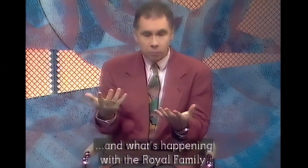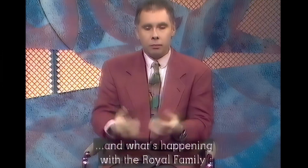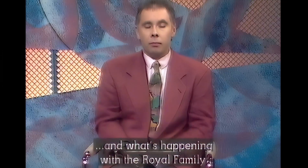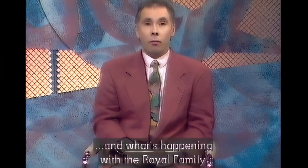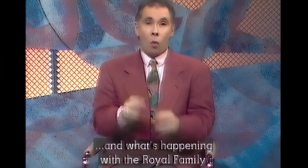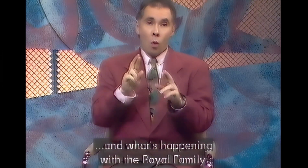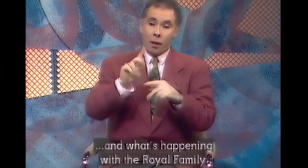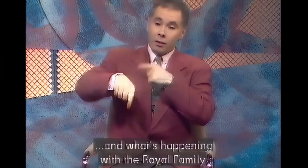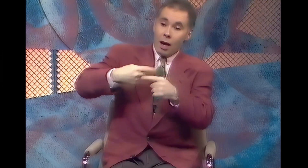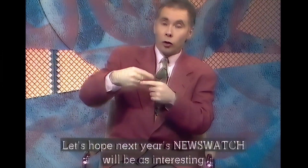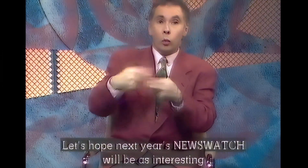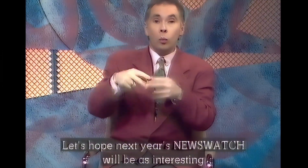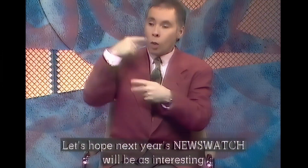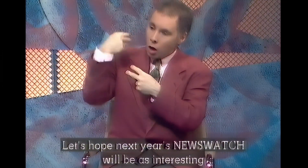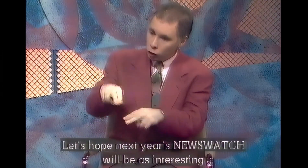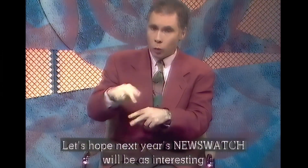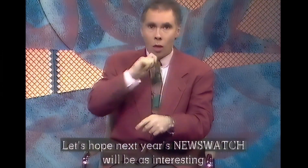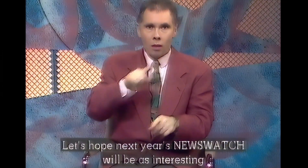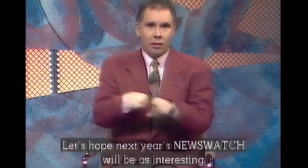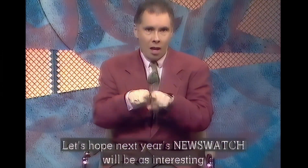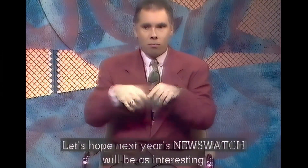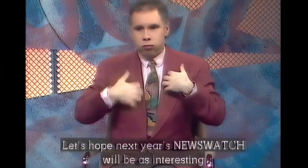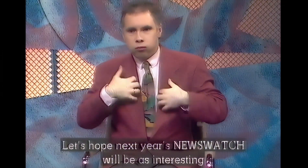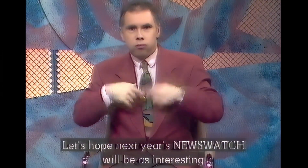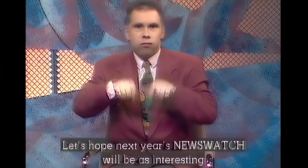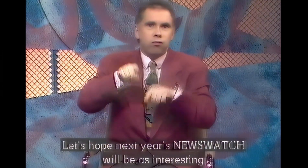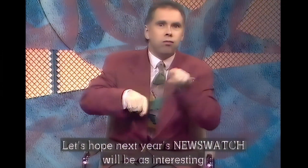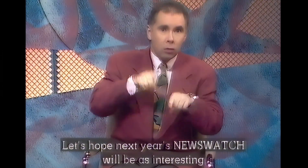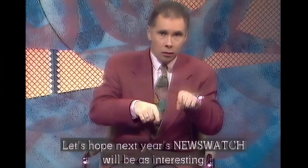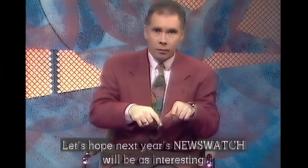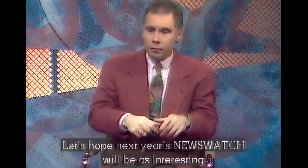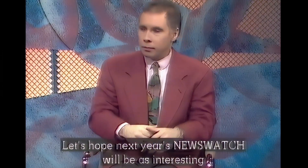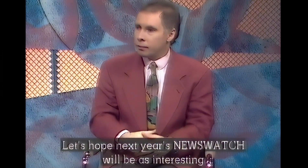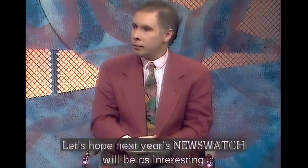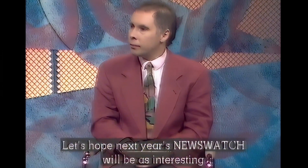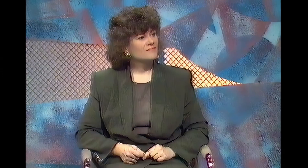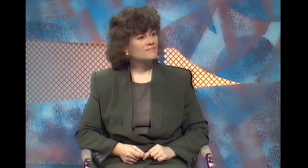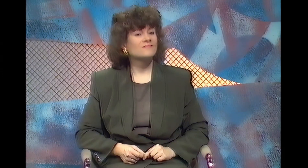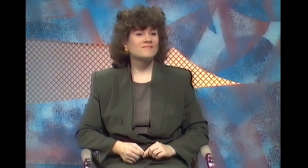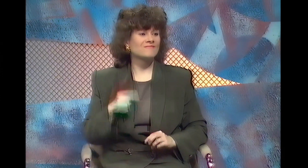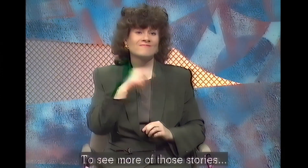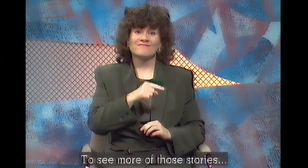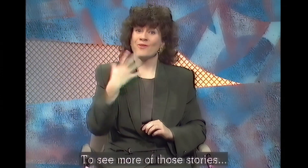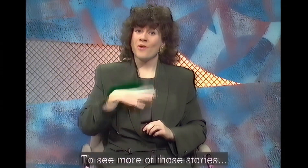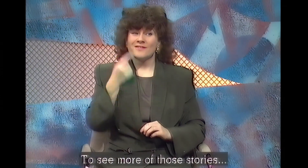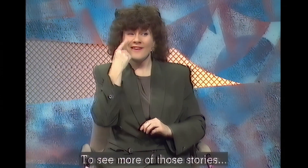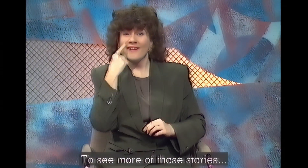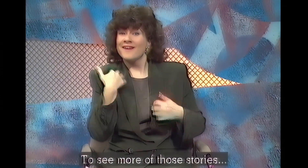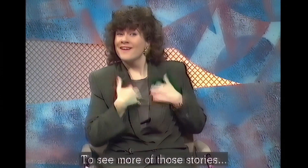family. Let's hope next year's Newswatch will be as varied and interesting. and if you want to see